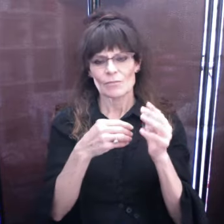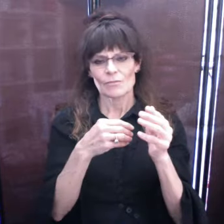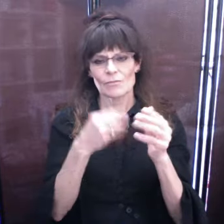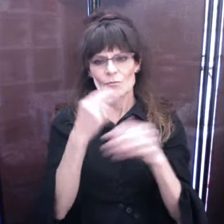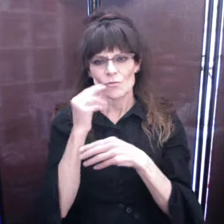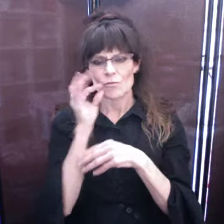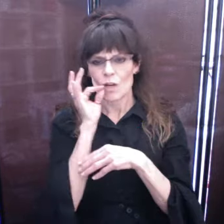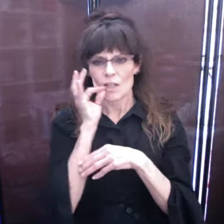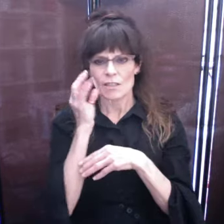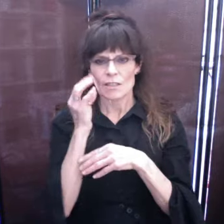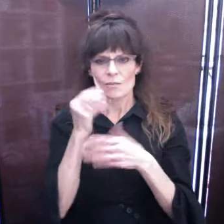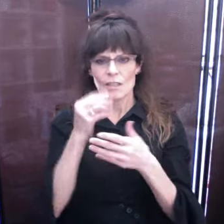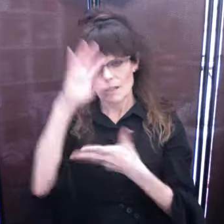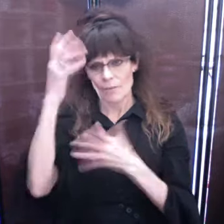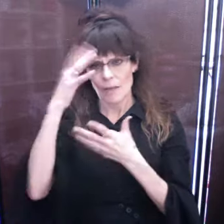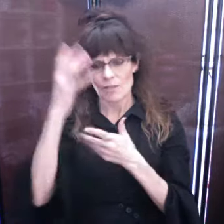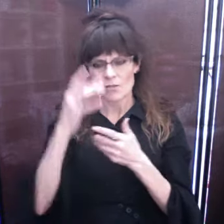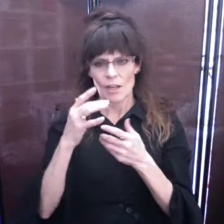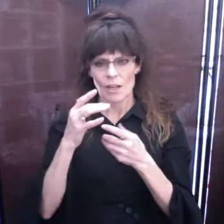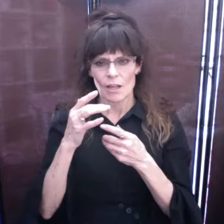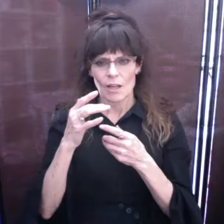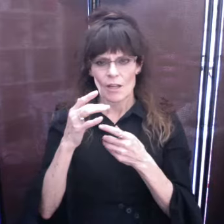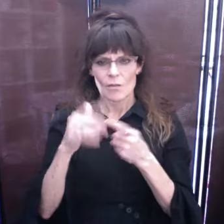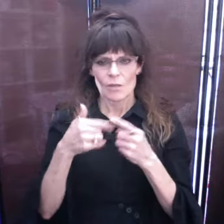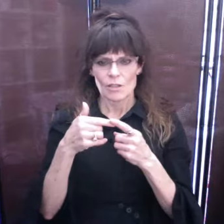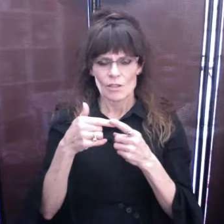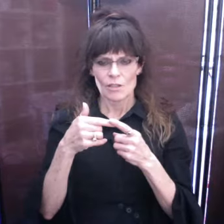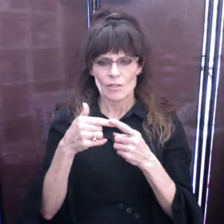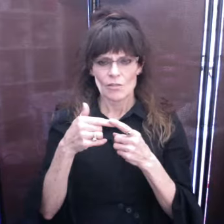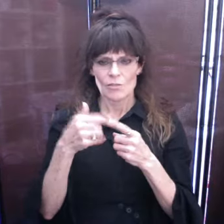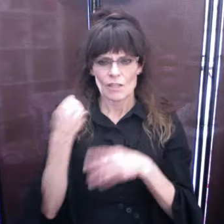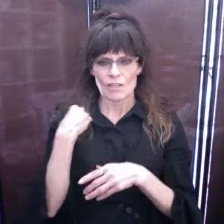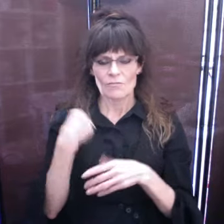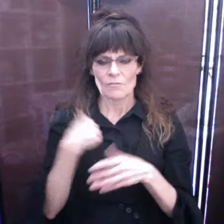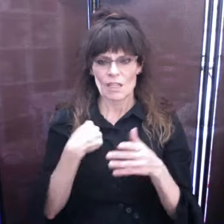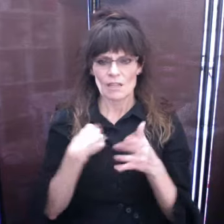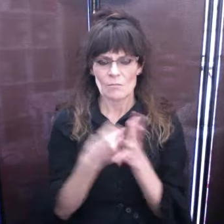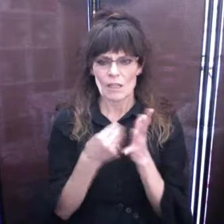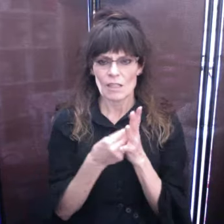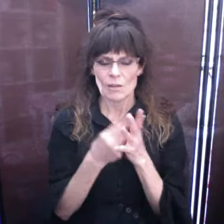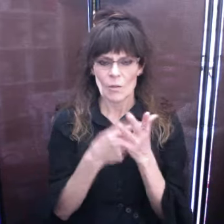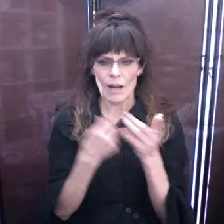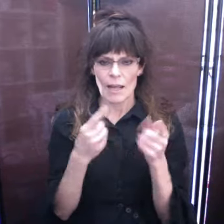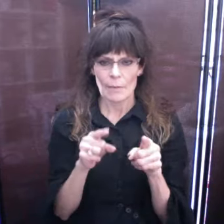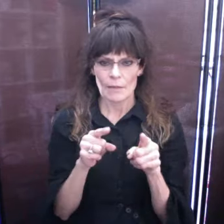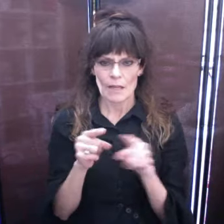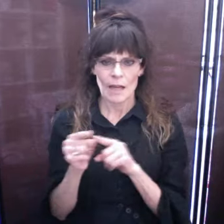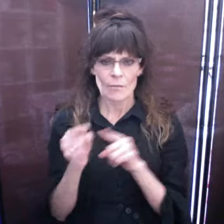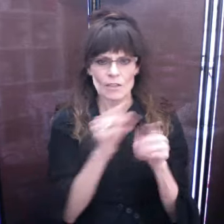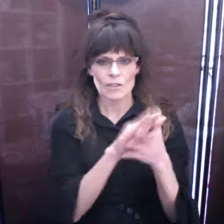catastrophe. It always is when you're talking about a guy like me. And by the time I even ended up going to school to register, I probably had $600